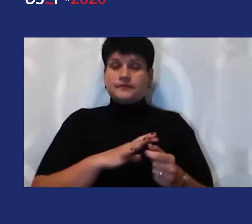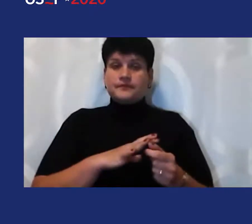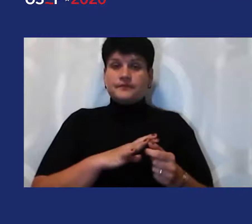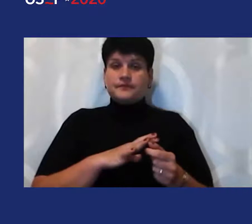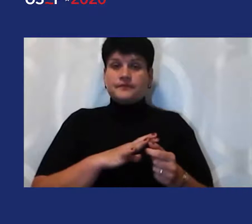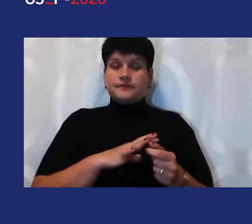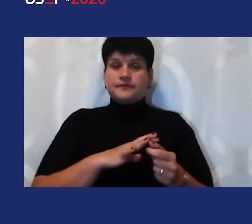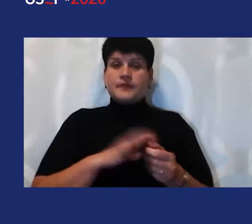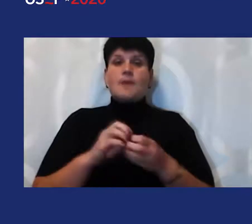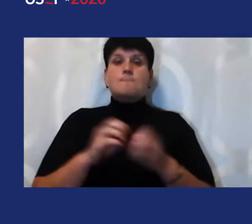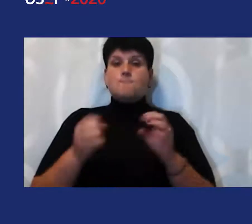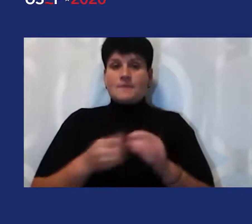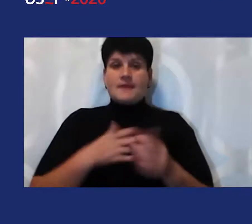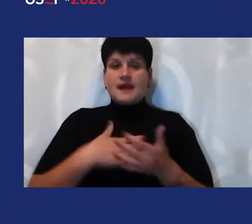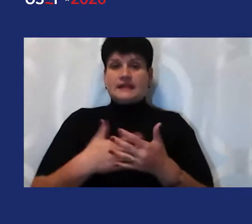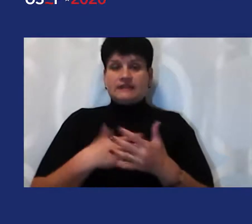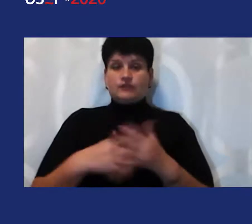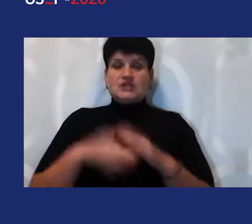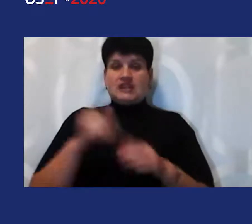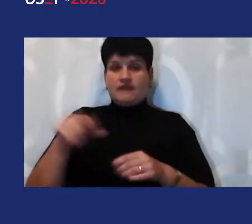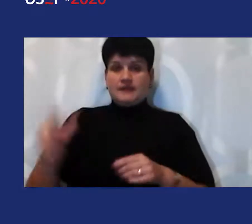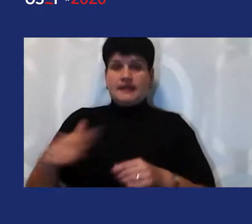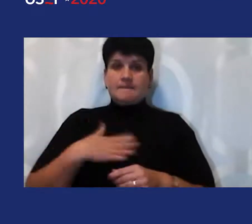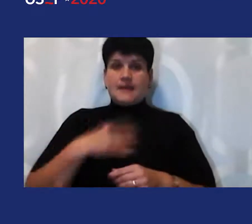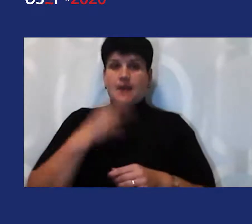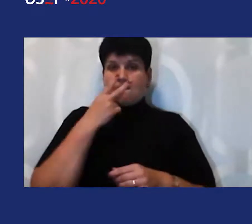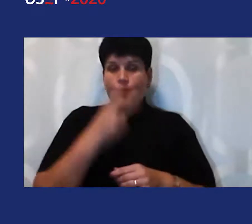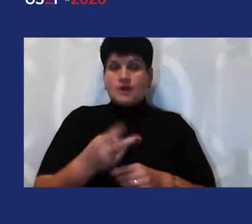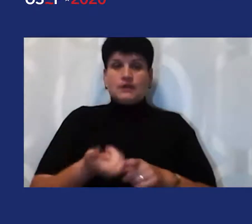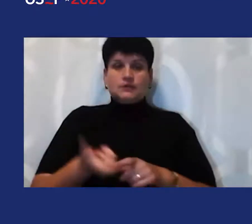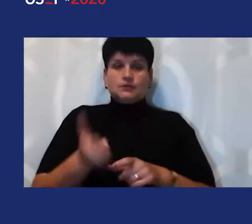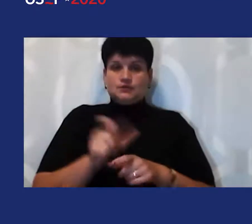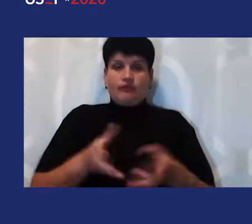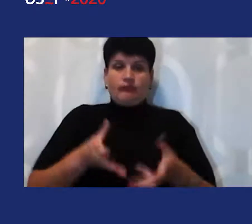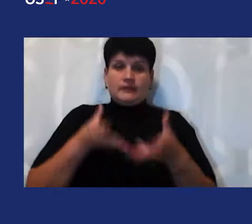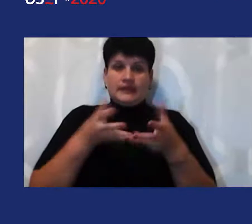as to the voter turnout.